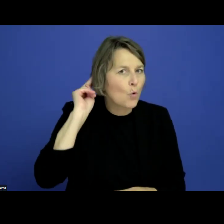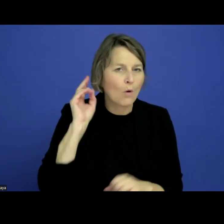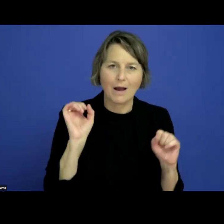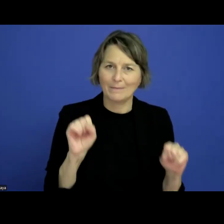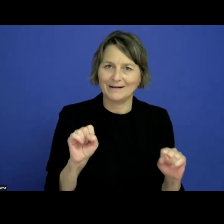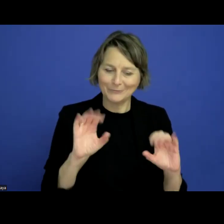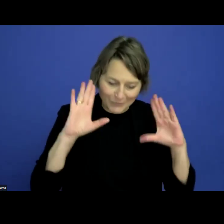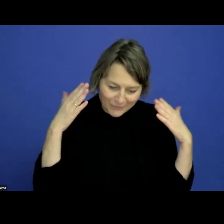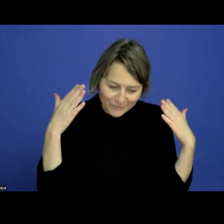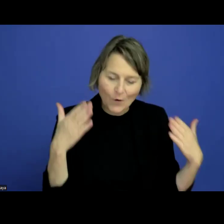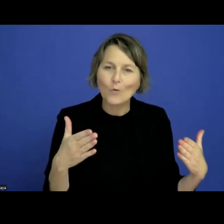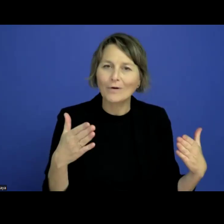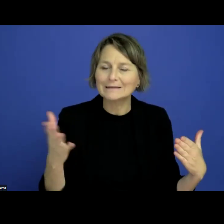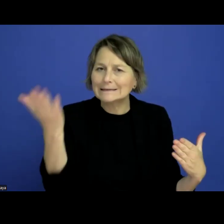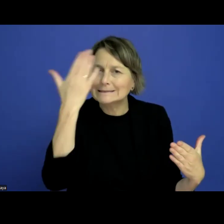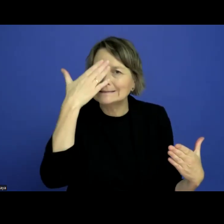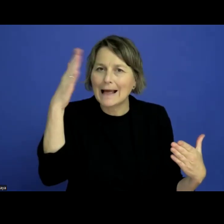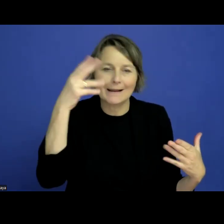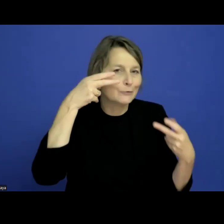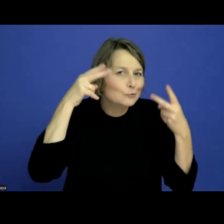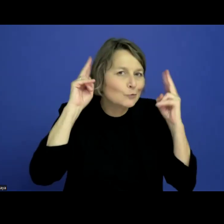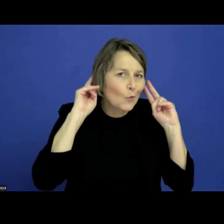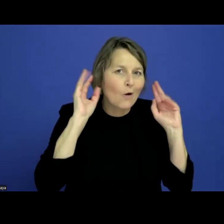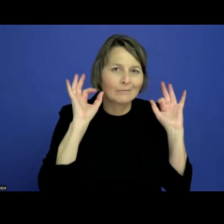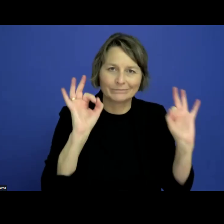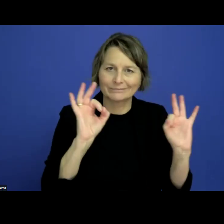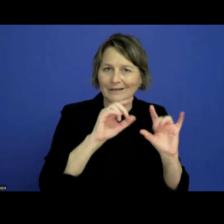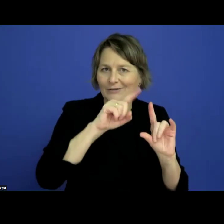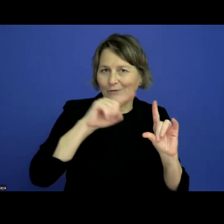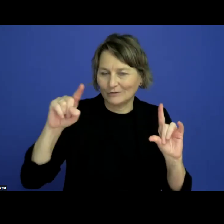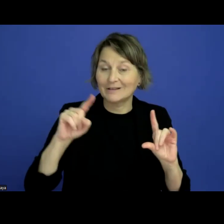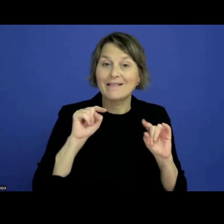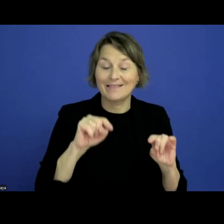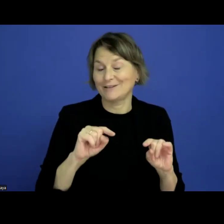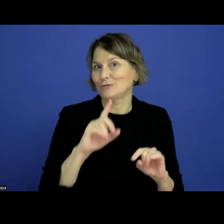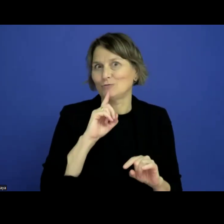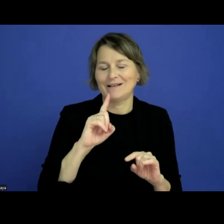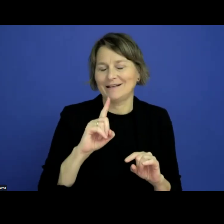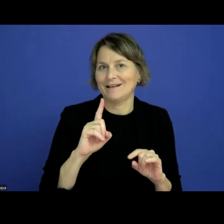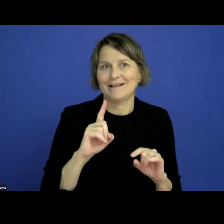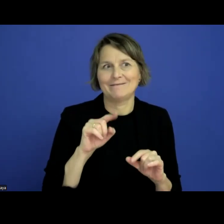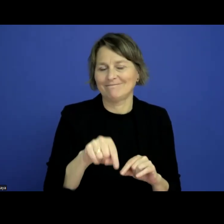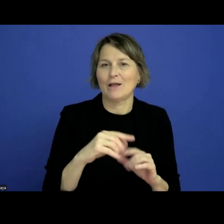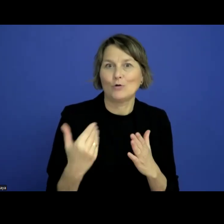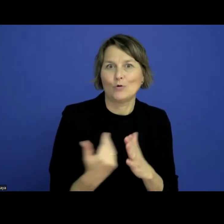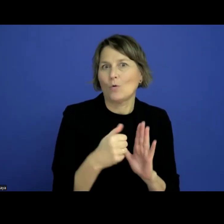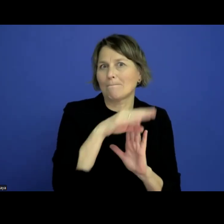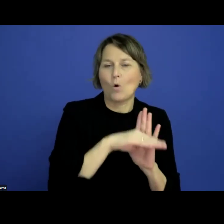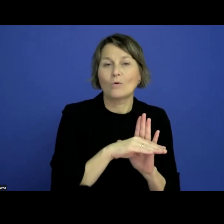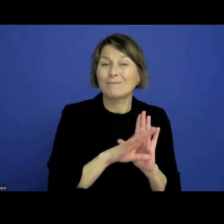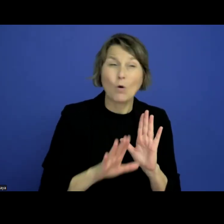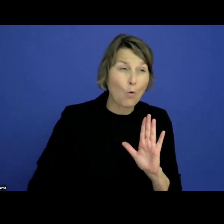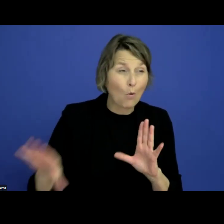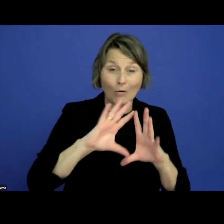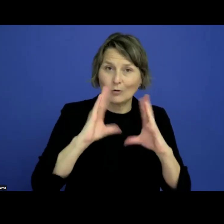this ENGIE is a key part of Capgemini's award-winning Neuro Inclusion program. This program received this